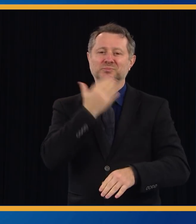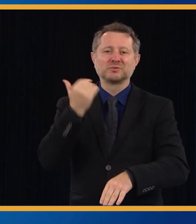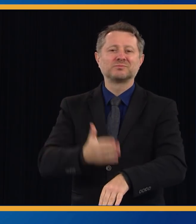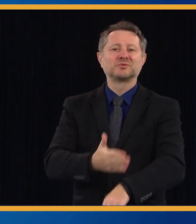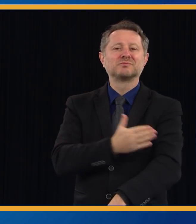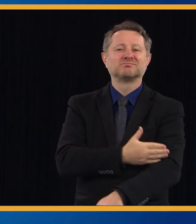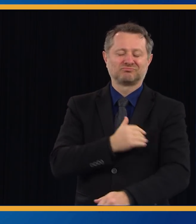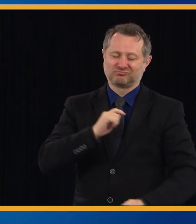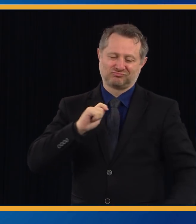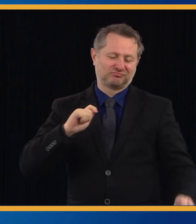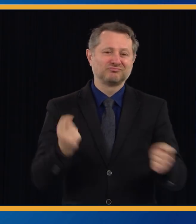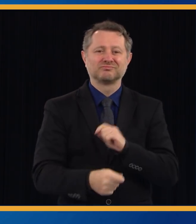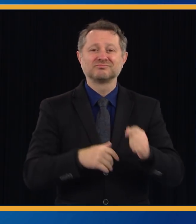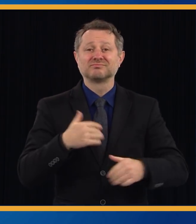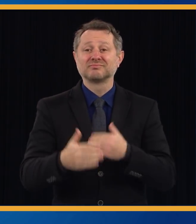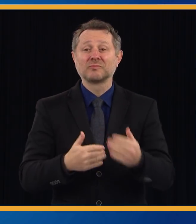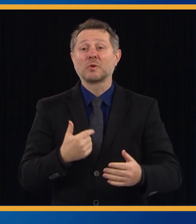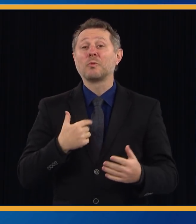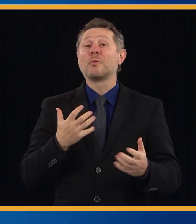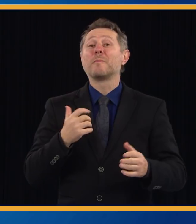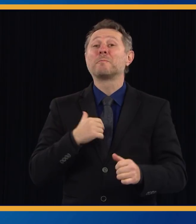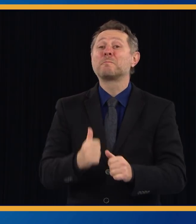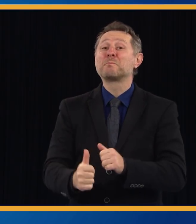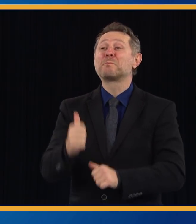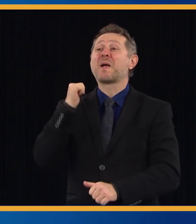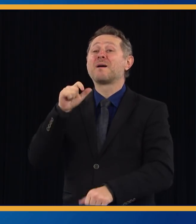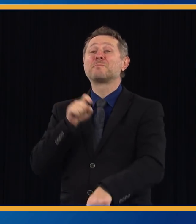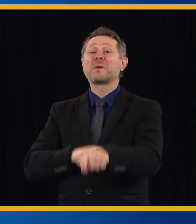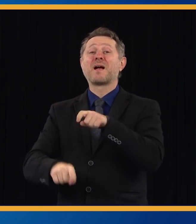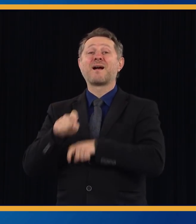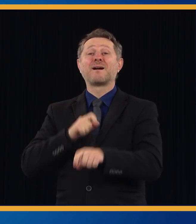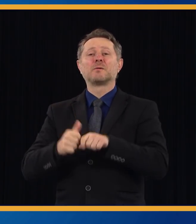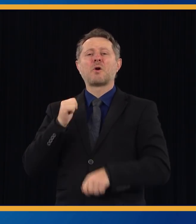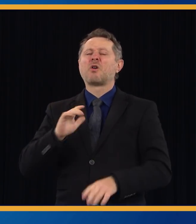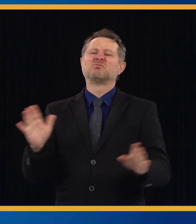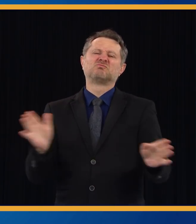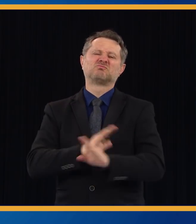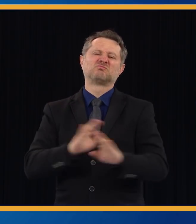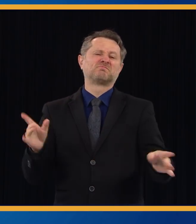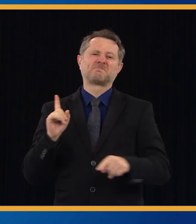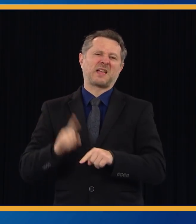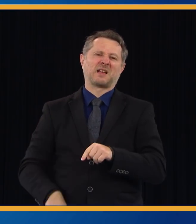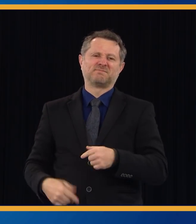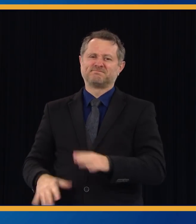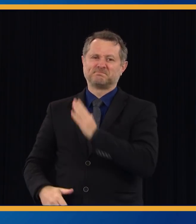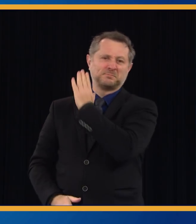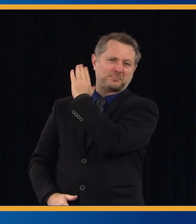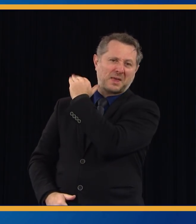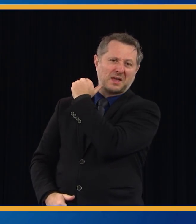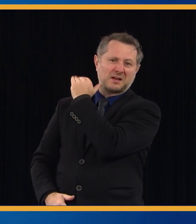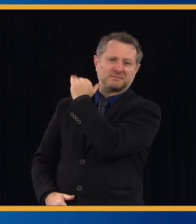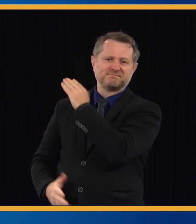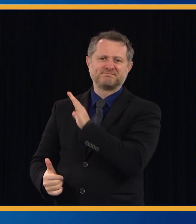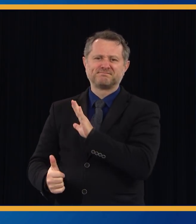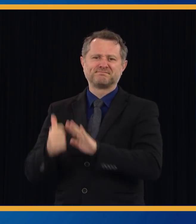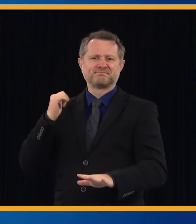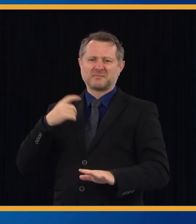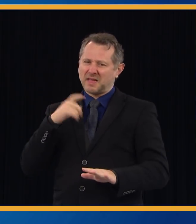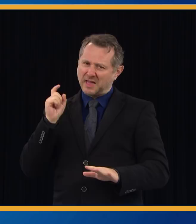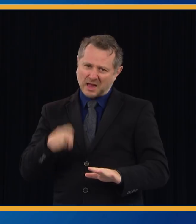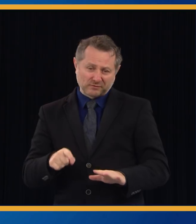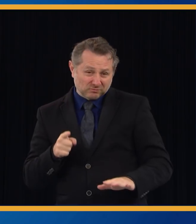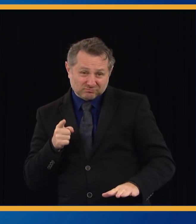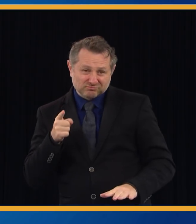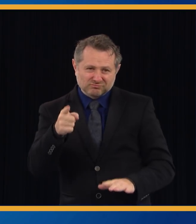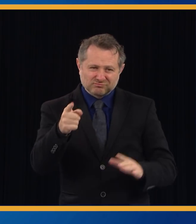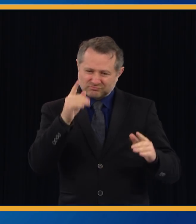about return to yesterday. There is no return to yesterday in life. It's about moving forward.